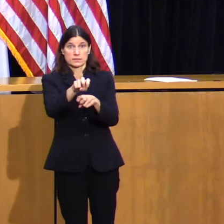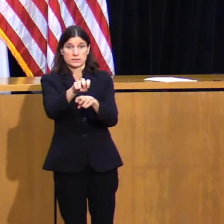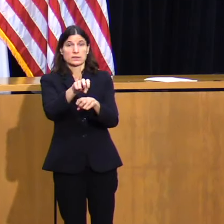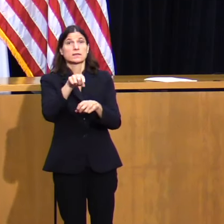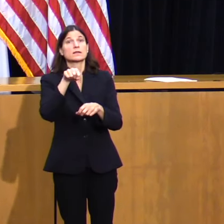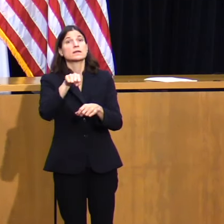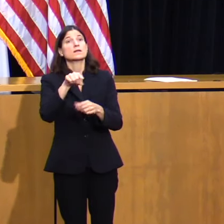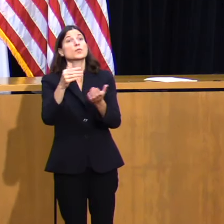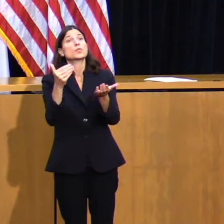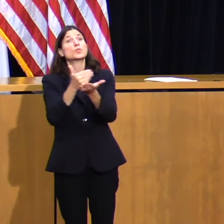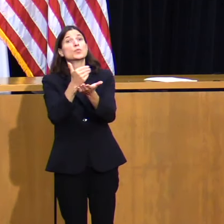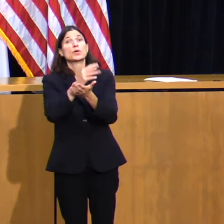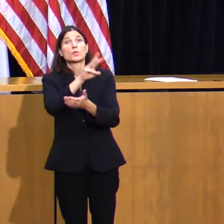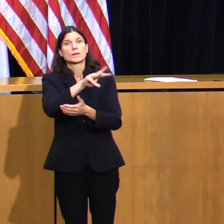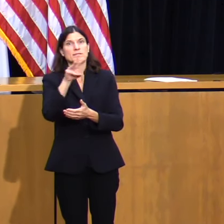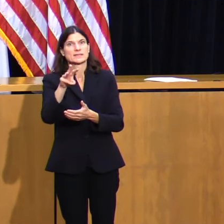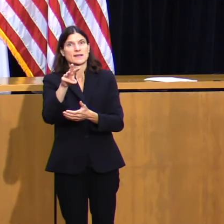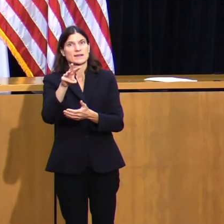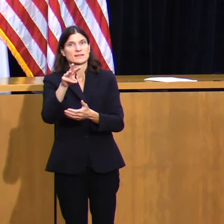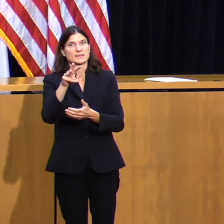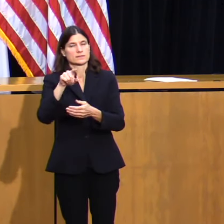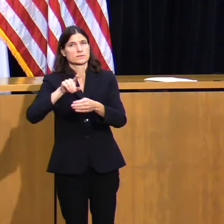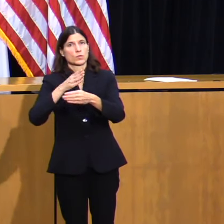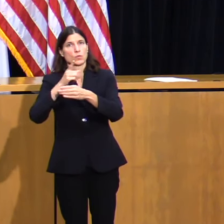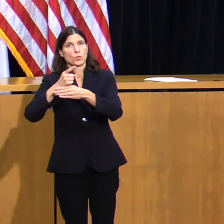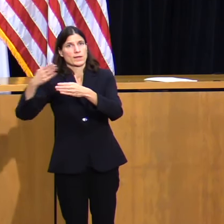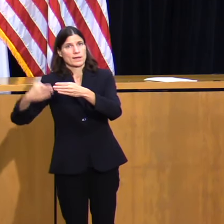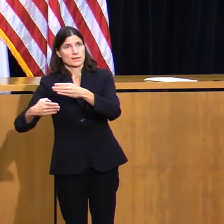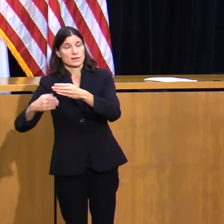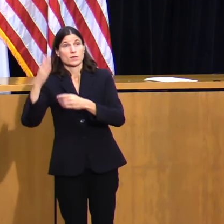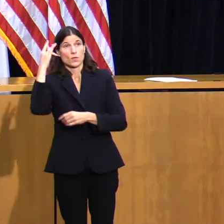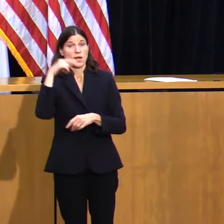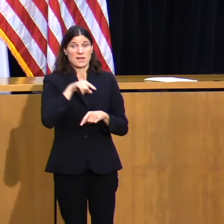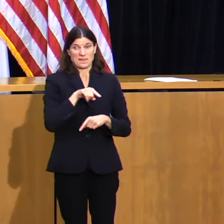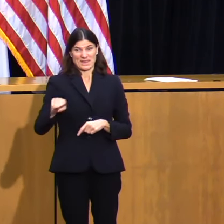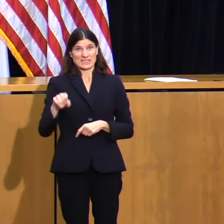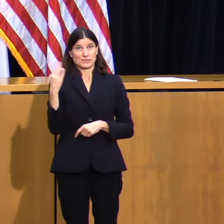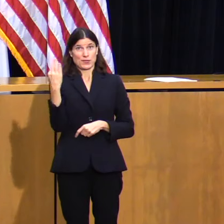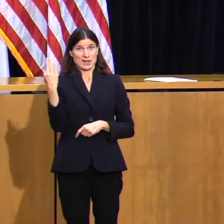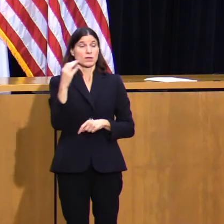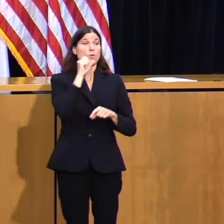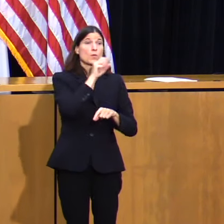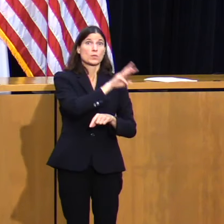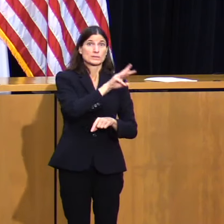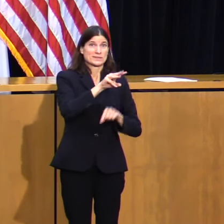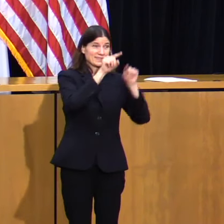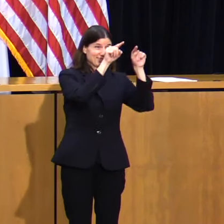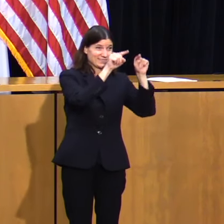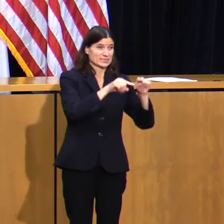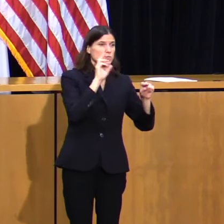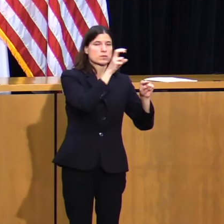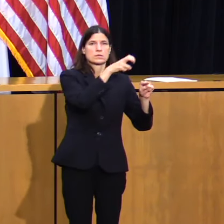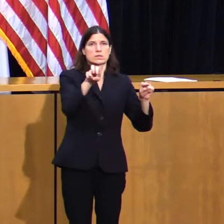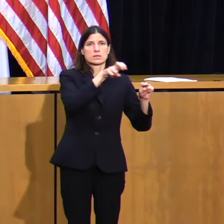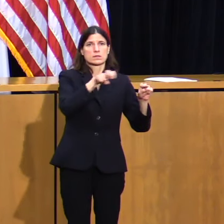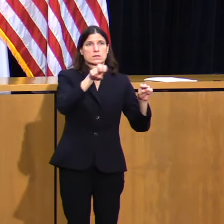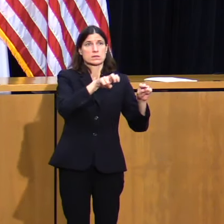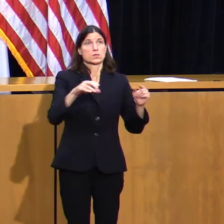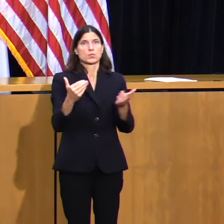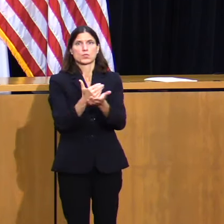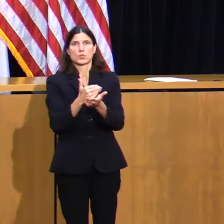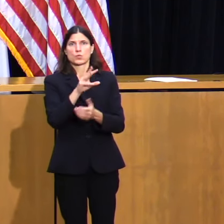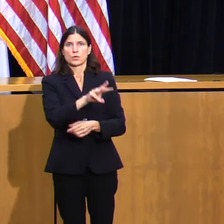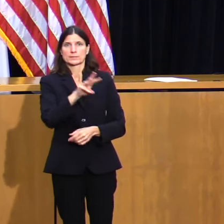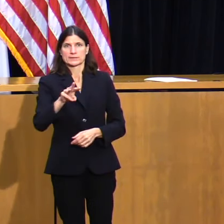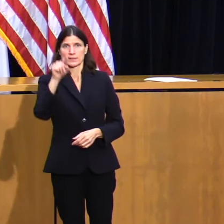as you know, the state's disease surveillance and case management system. This means that our Saturday report, which usually includes